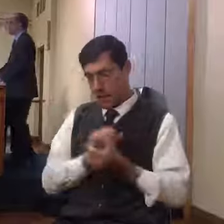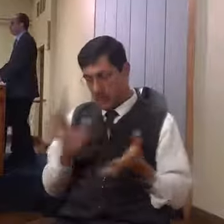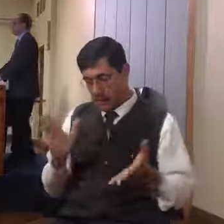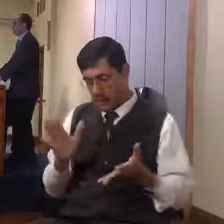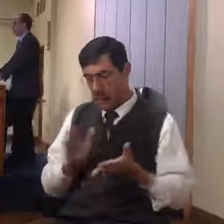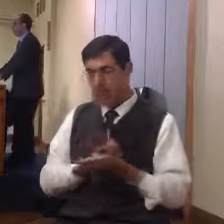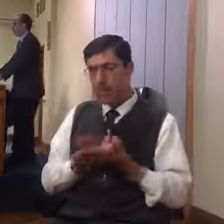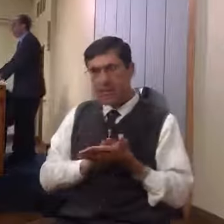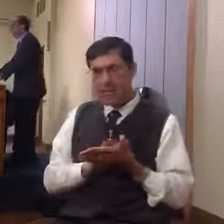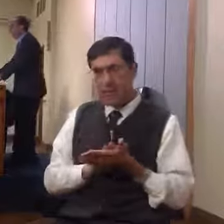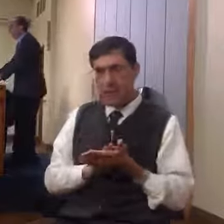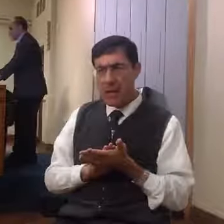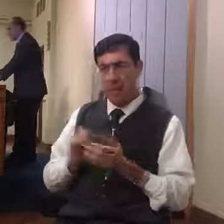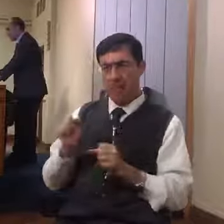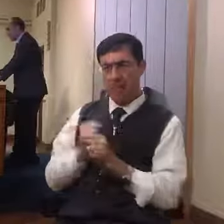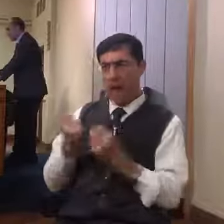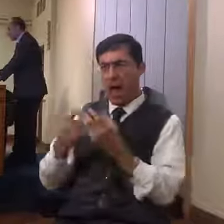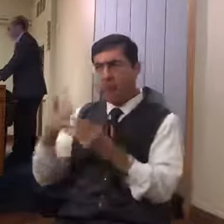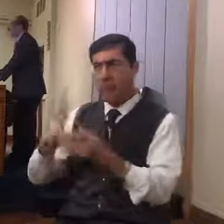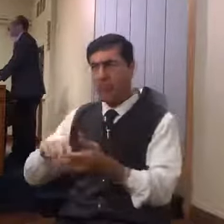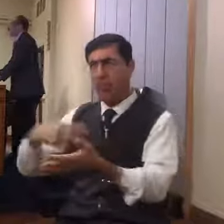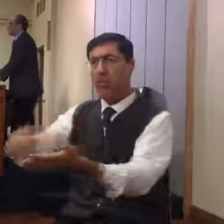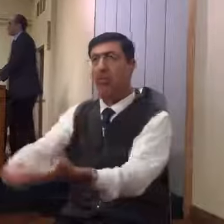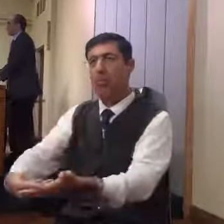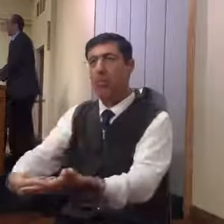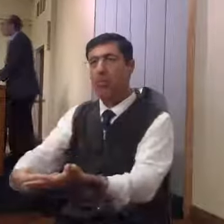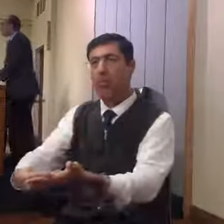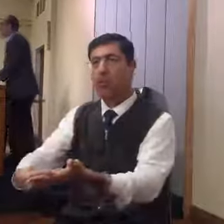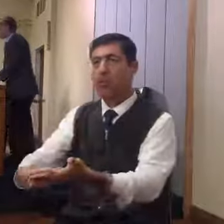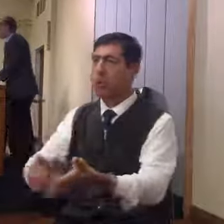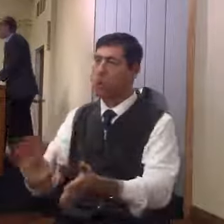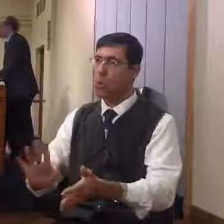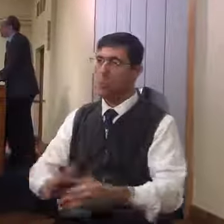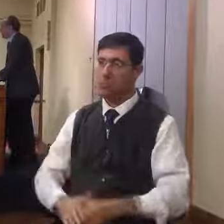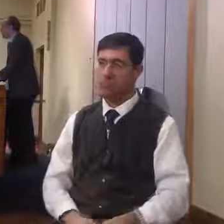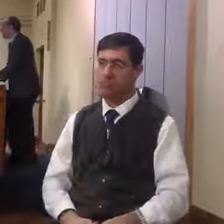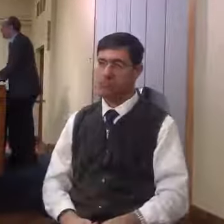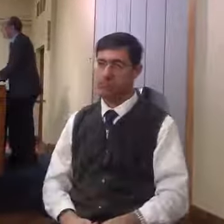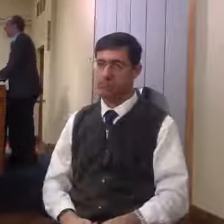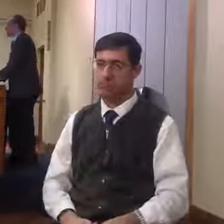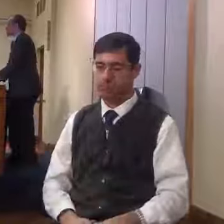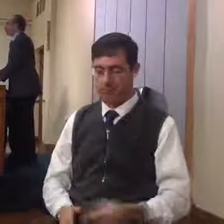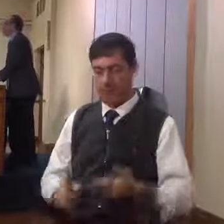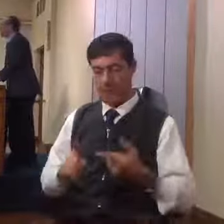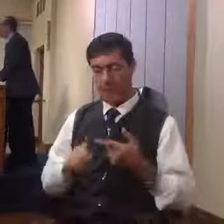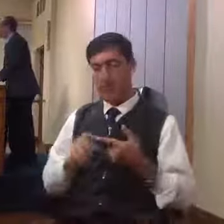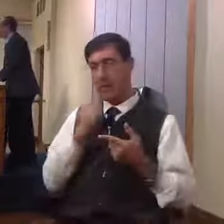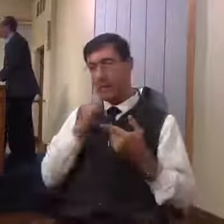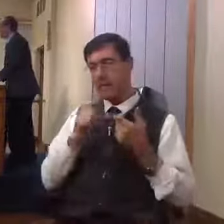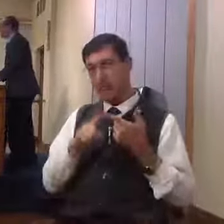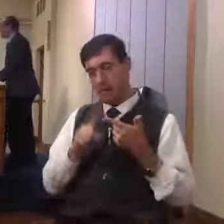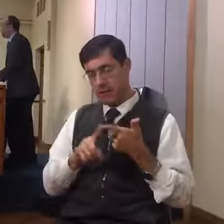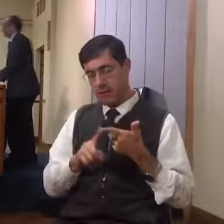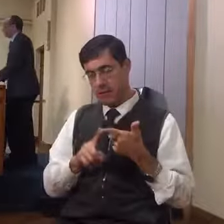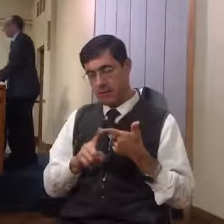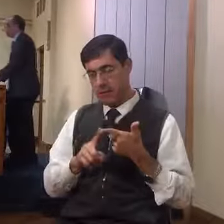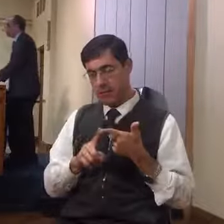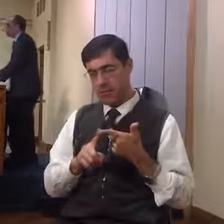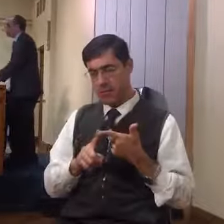Never. The seventh, does it harm me physically or spiritually?